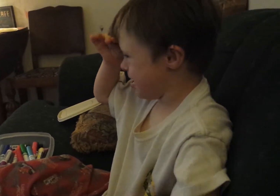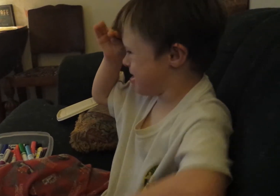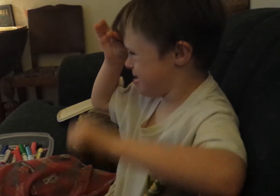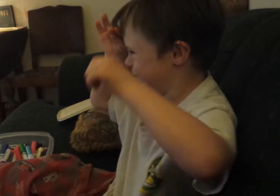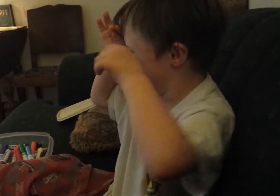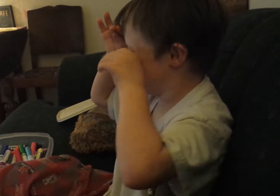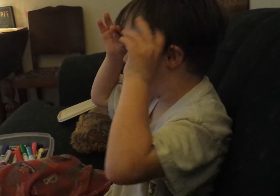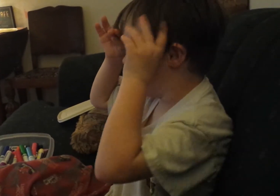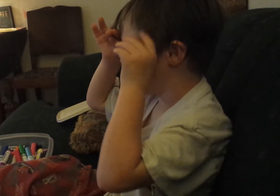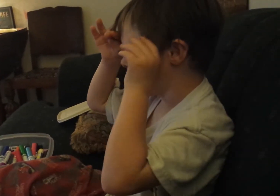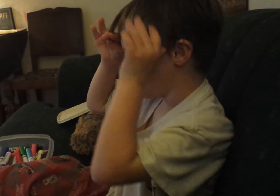It's brown.